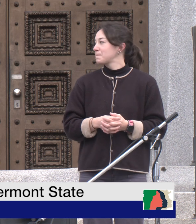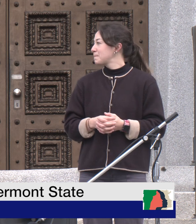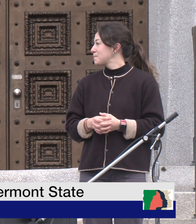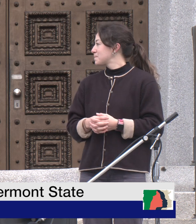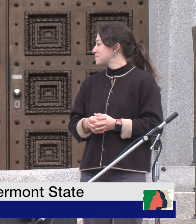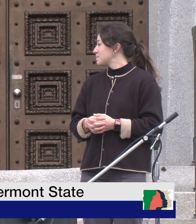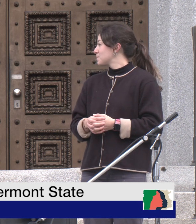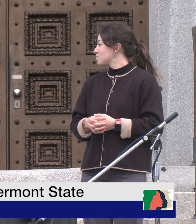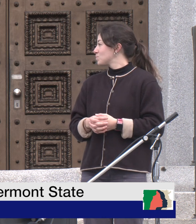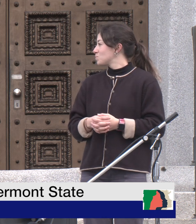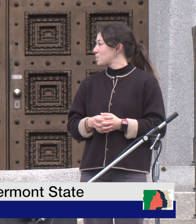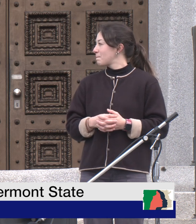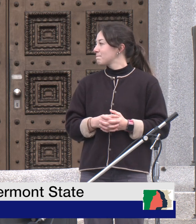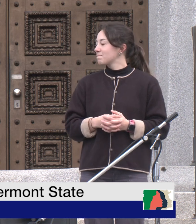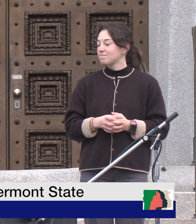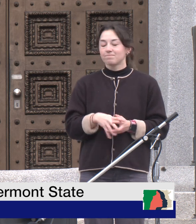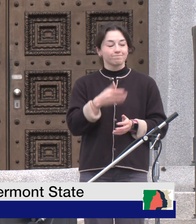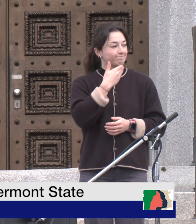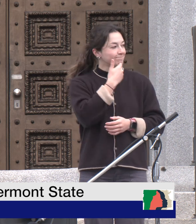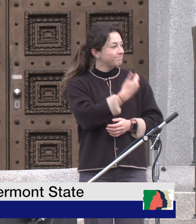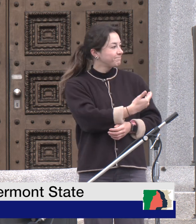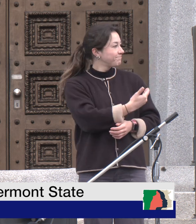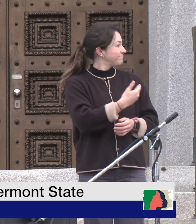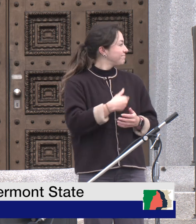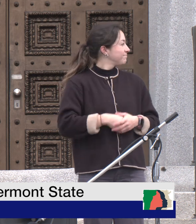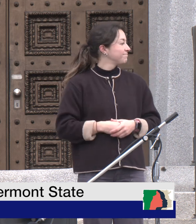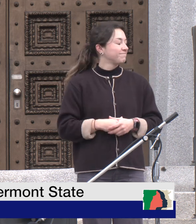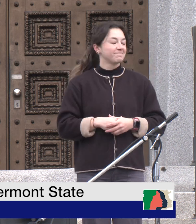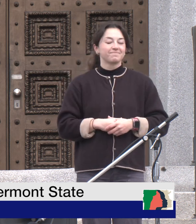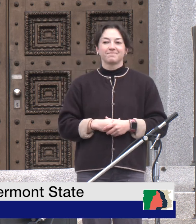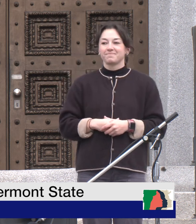Thank you. Thank you.